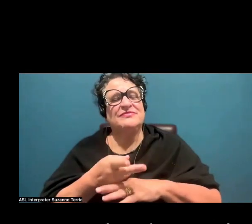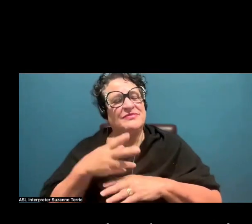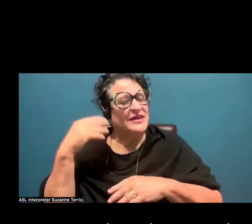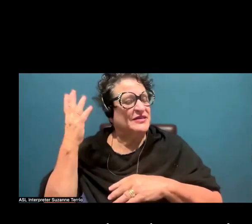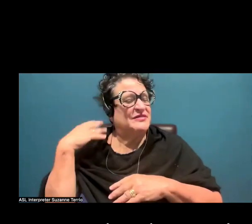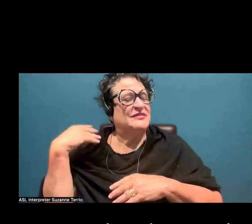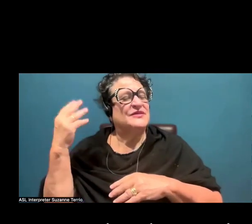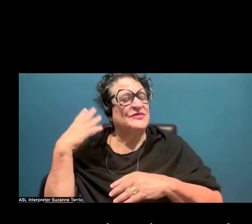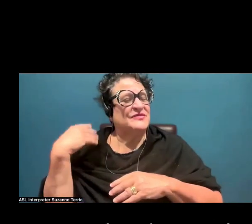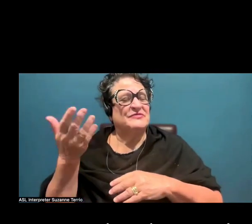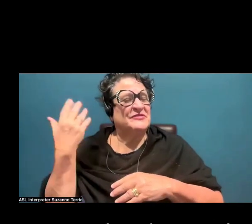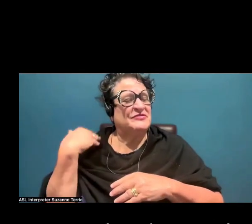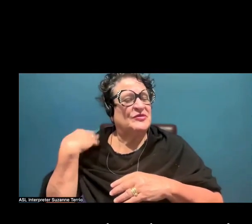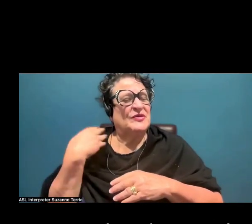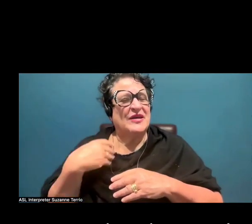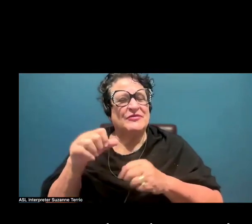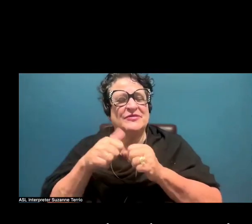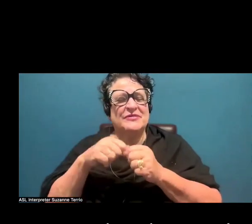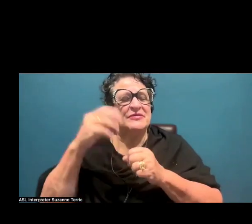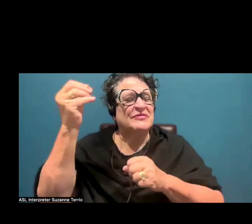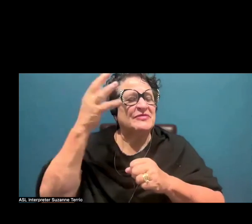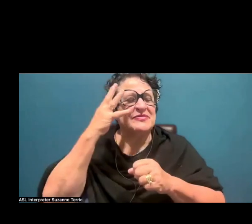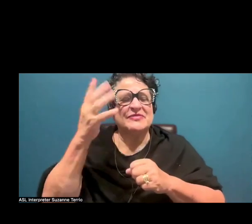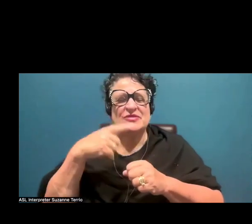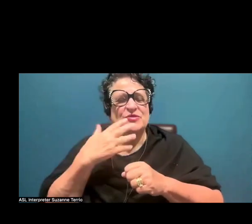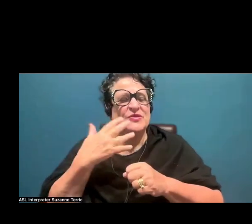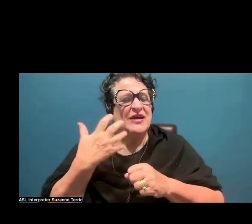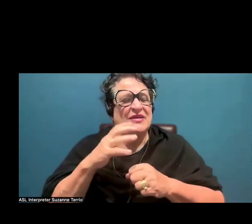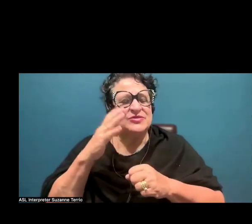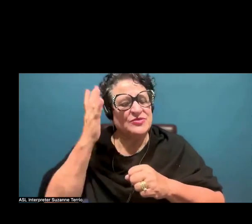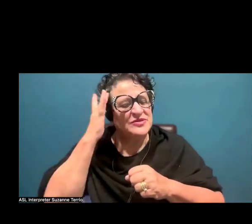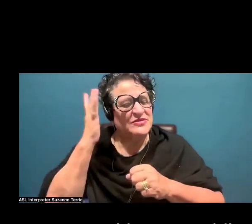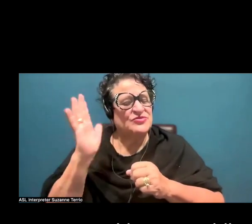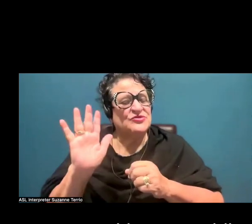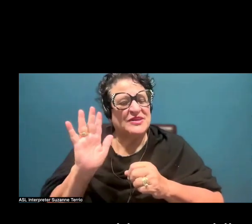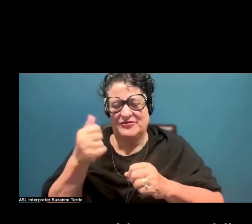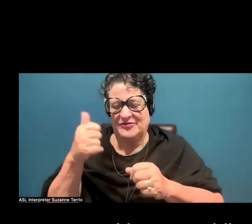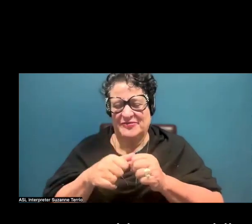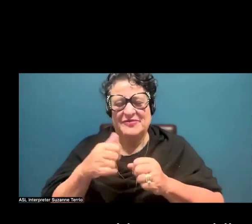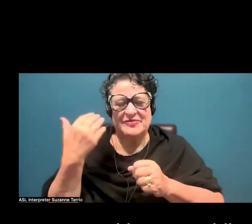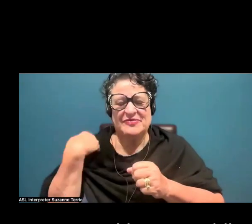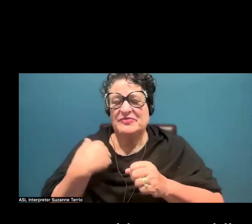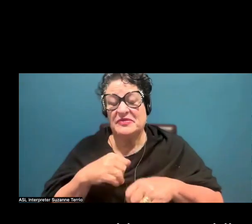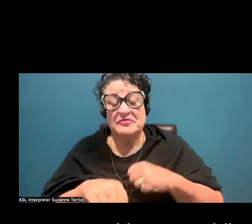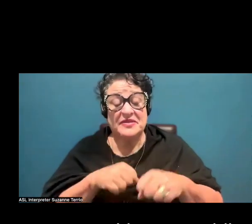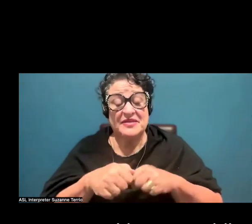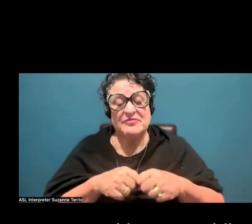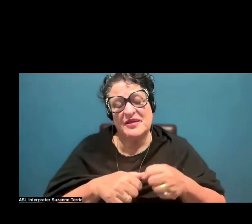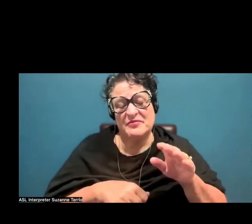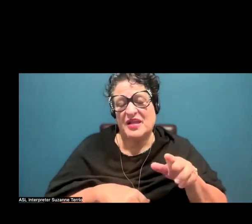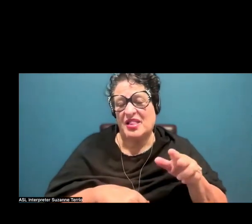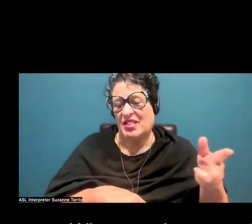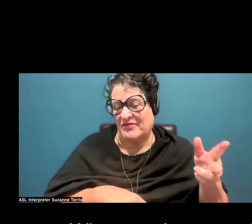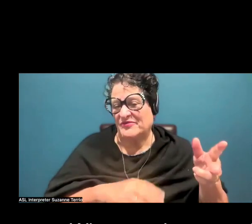lap, gathering sunlight in its strands until it was too hot to touch. I leave my bike leaning against somebody's back